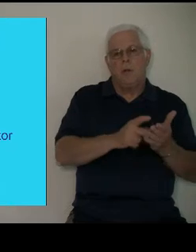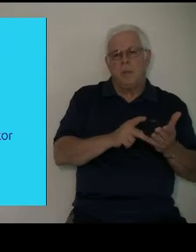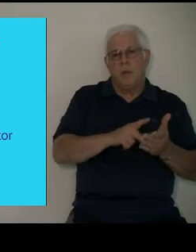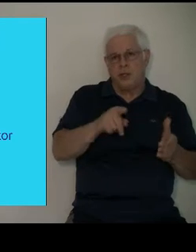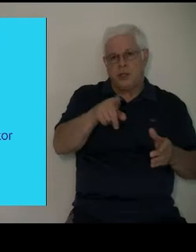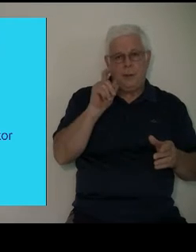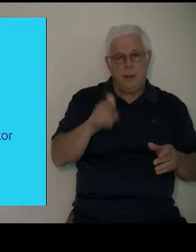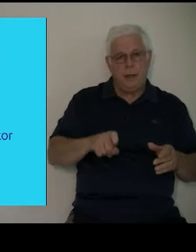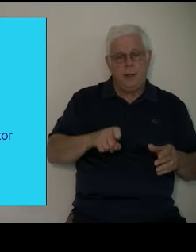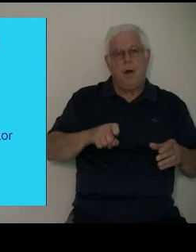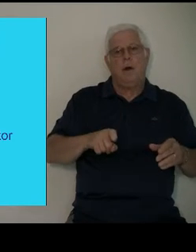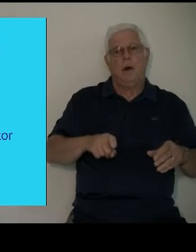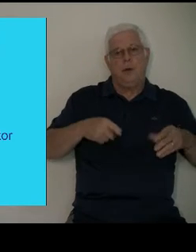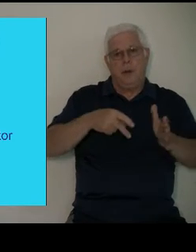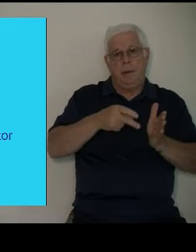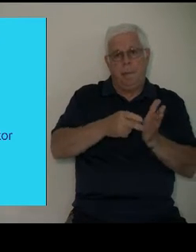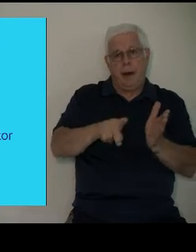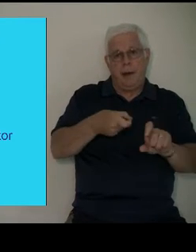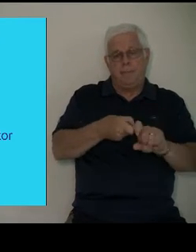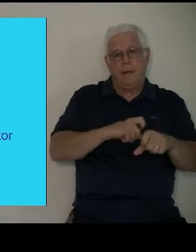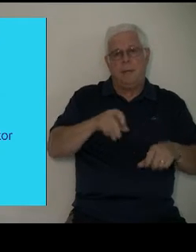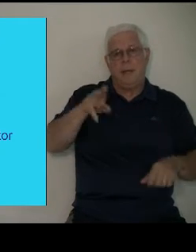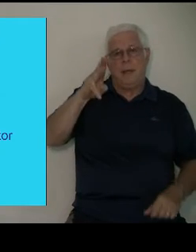the parts you need you can buy from